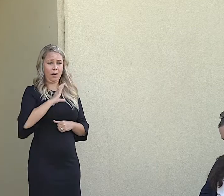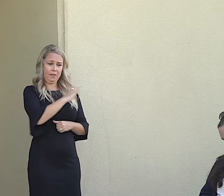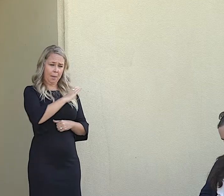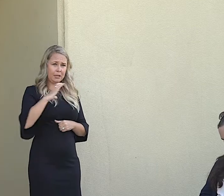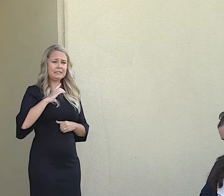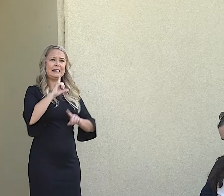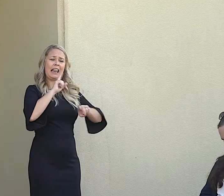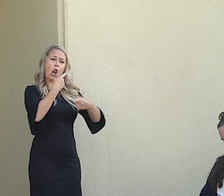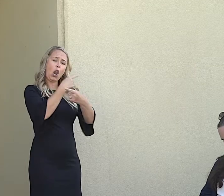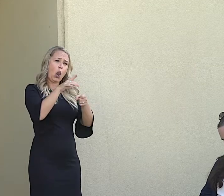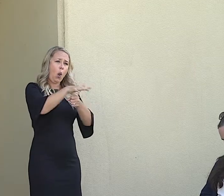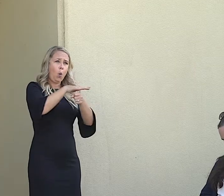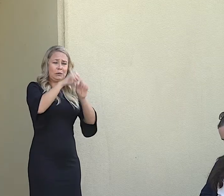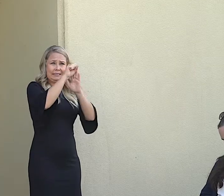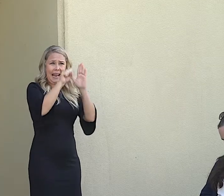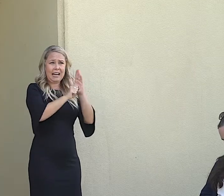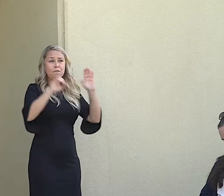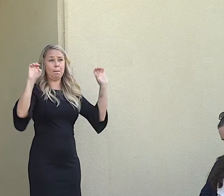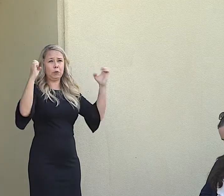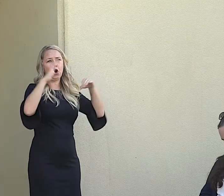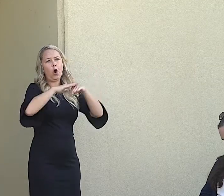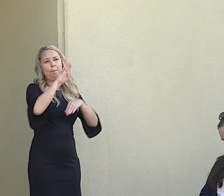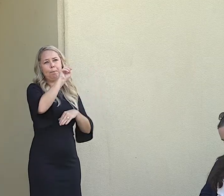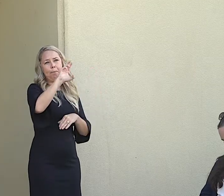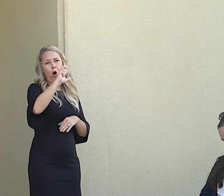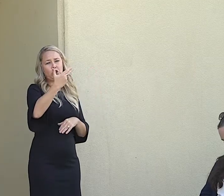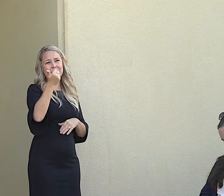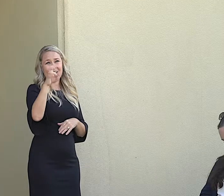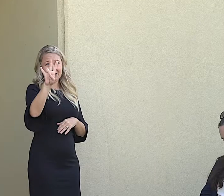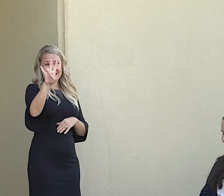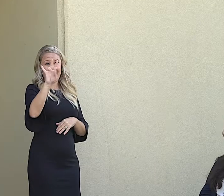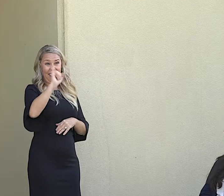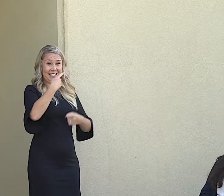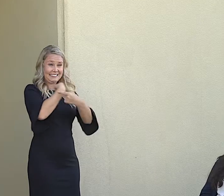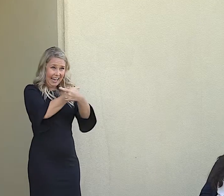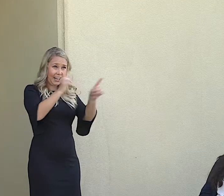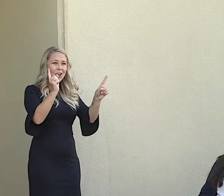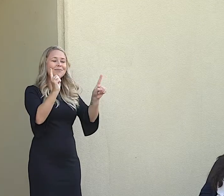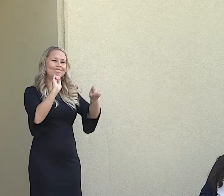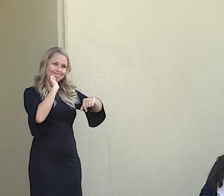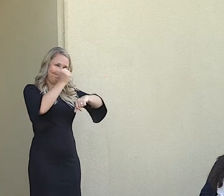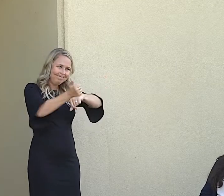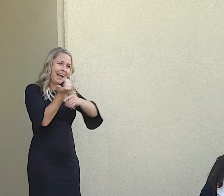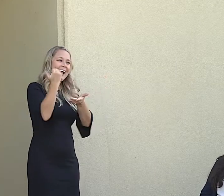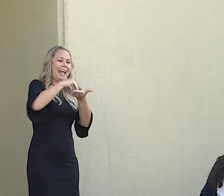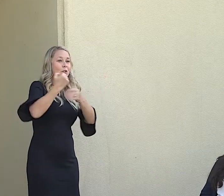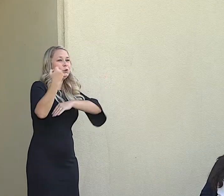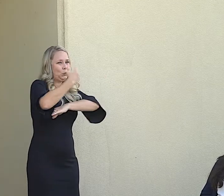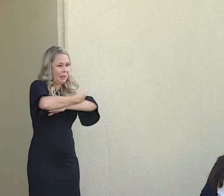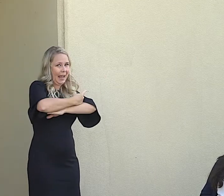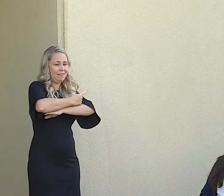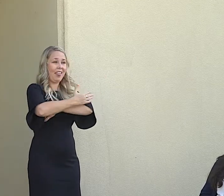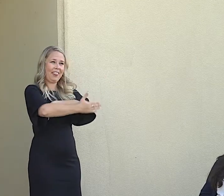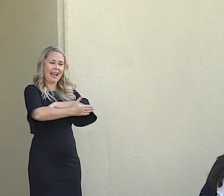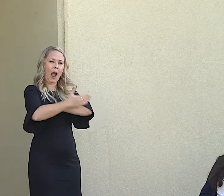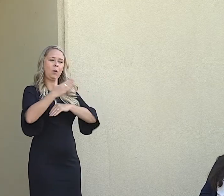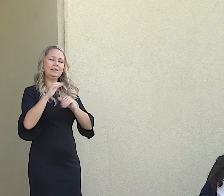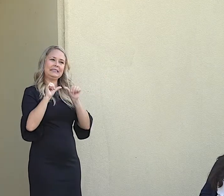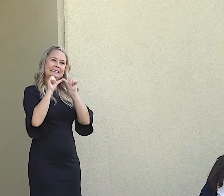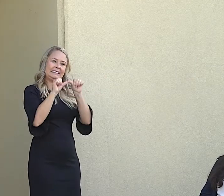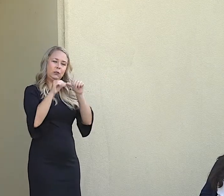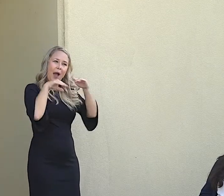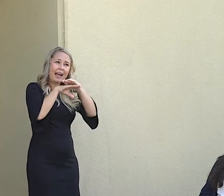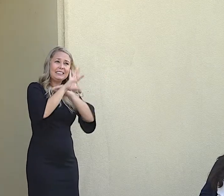declared a local state of emergency on March 17th. That declaration was reinstated today, providing the county continued access to